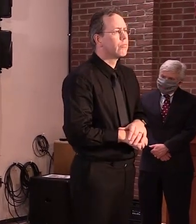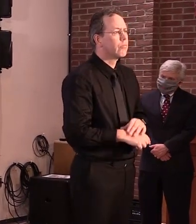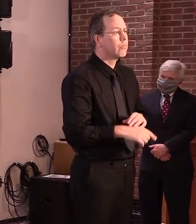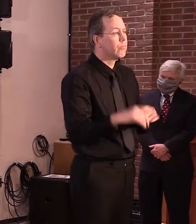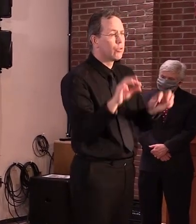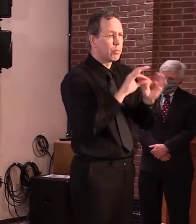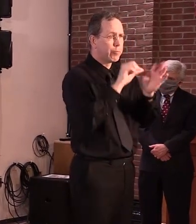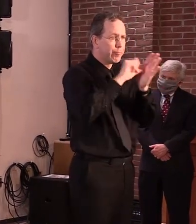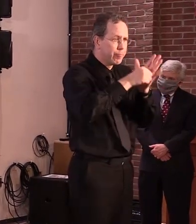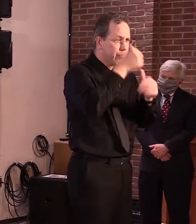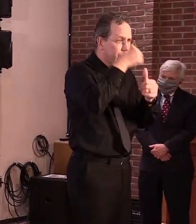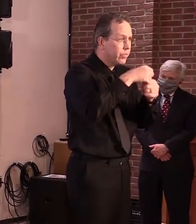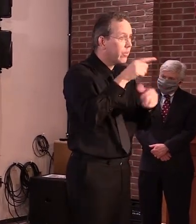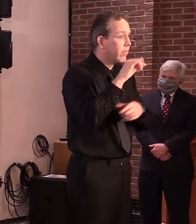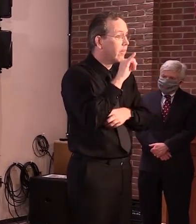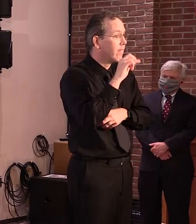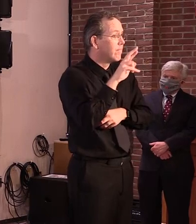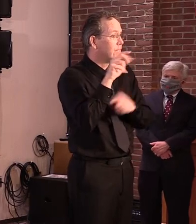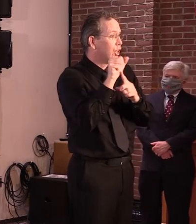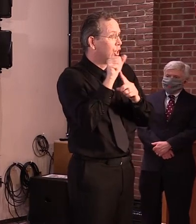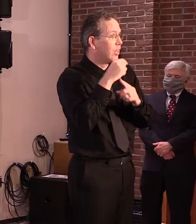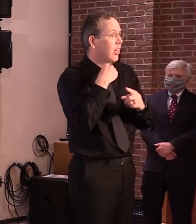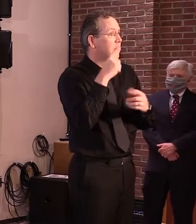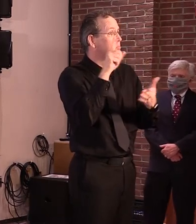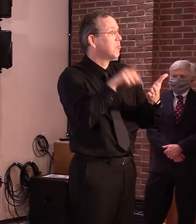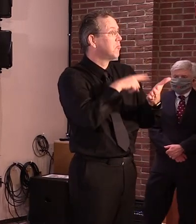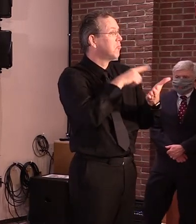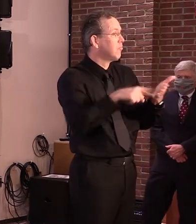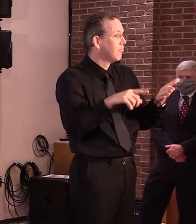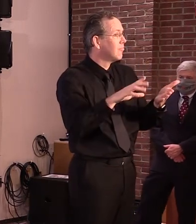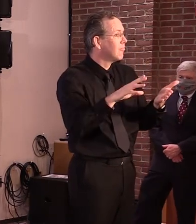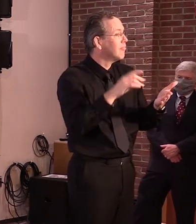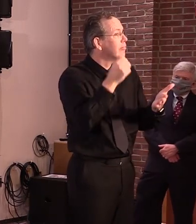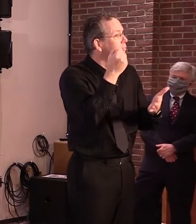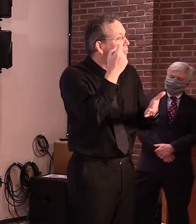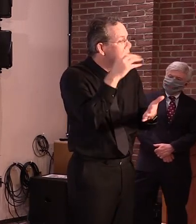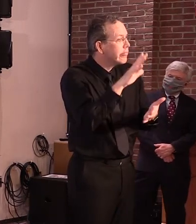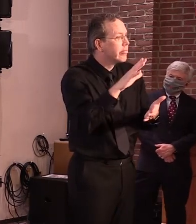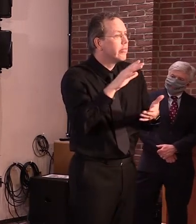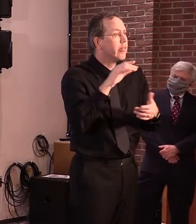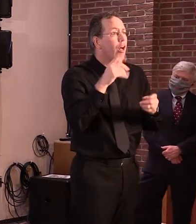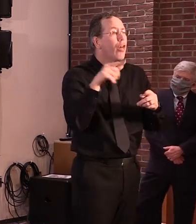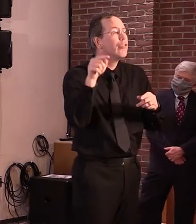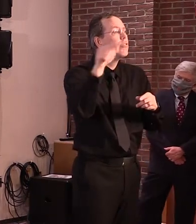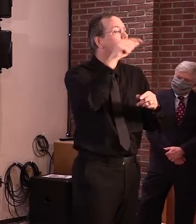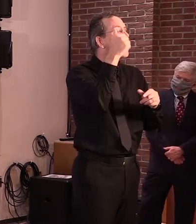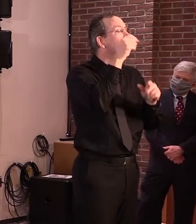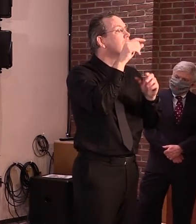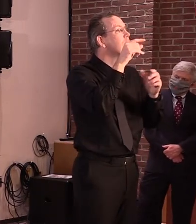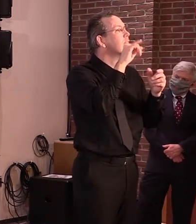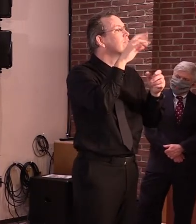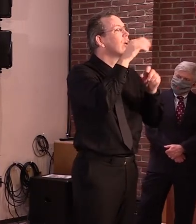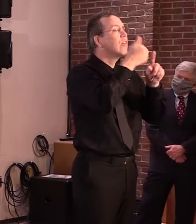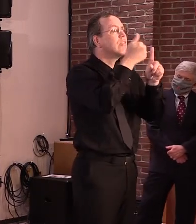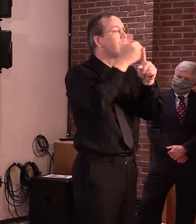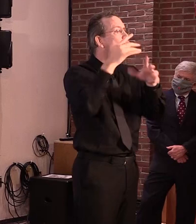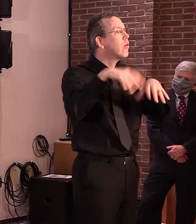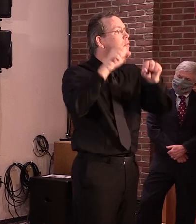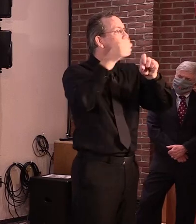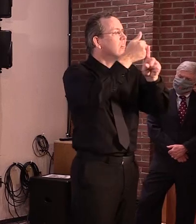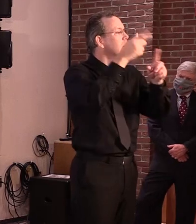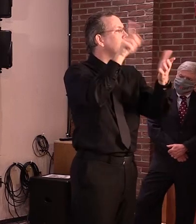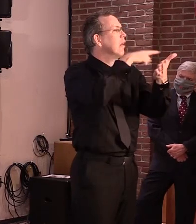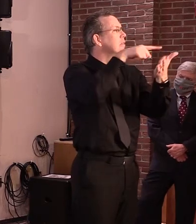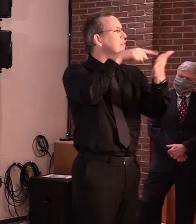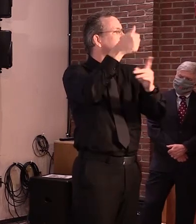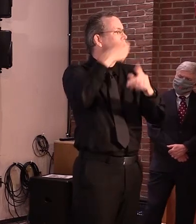already canceled, but we wanted to make sure that we were consistent in the message there. But that doesn't mean the